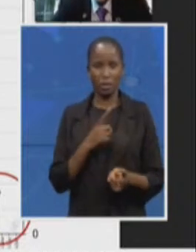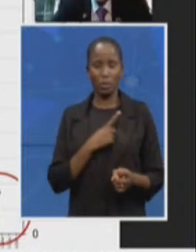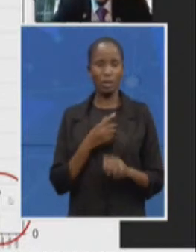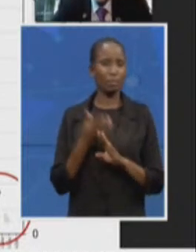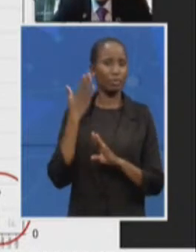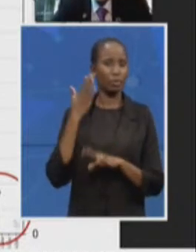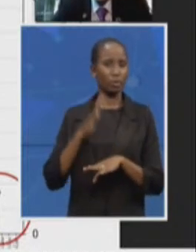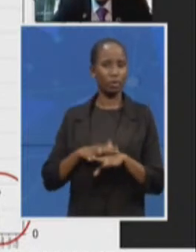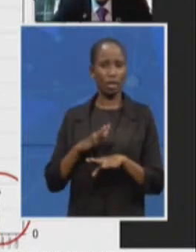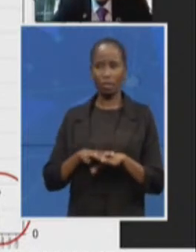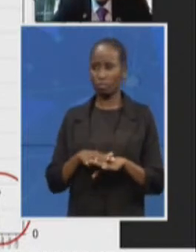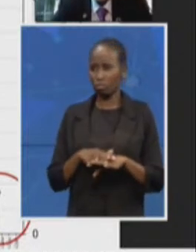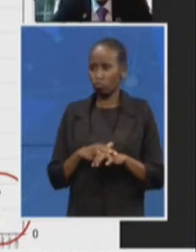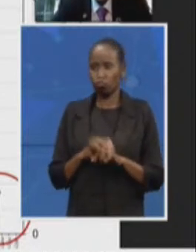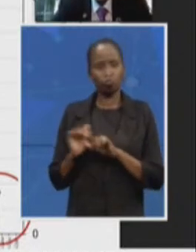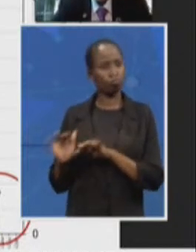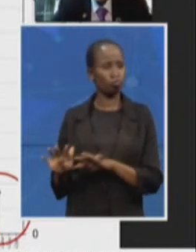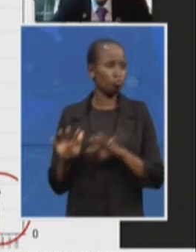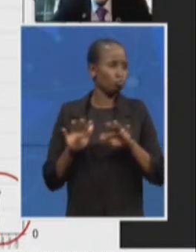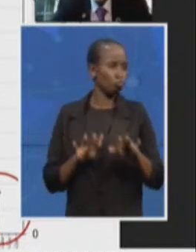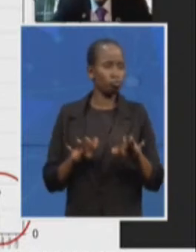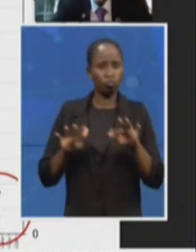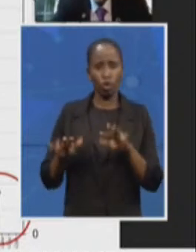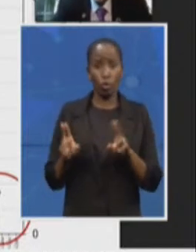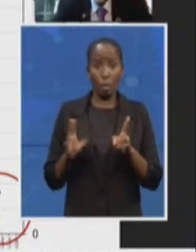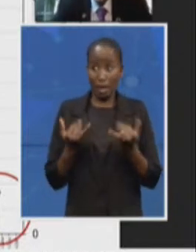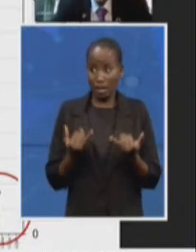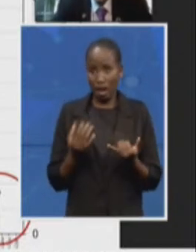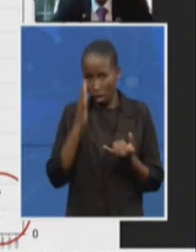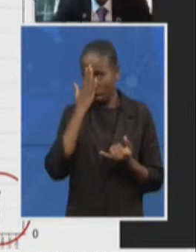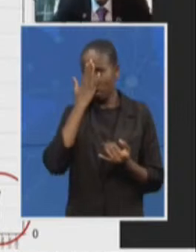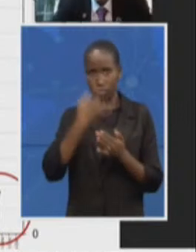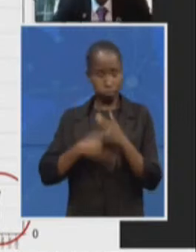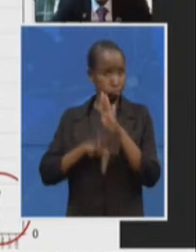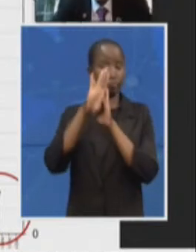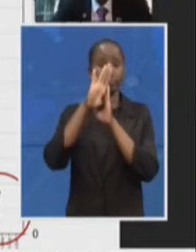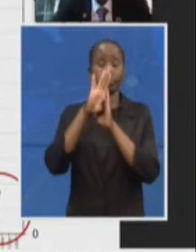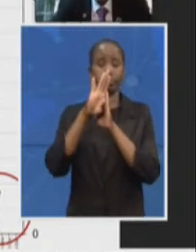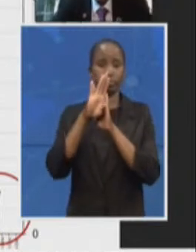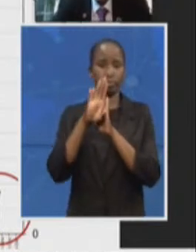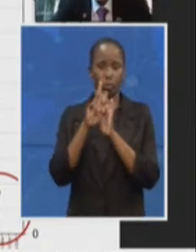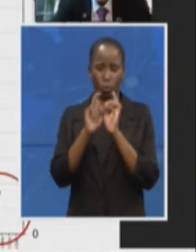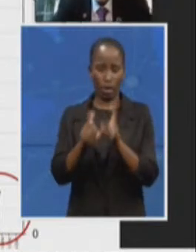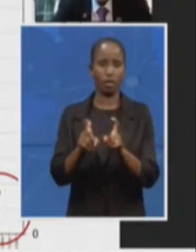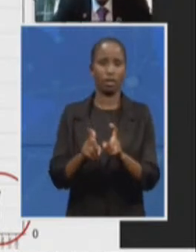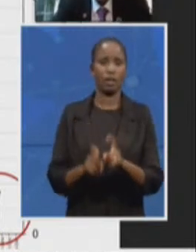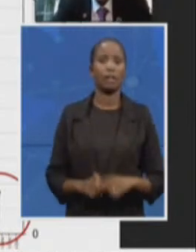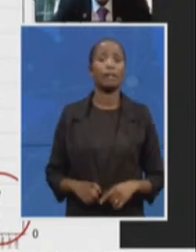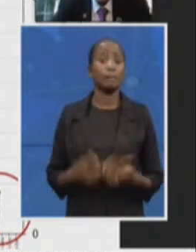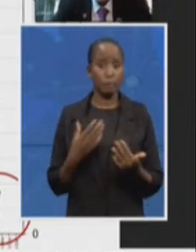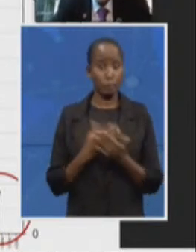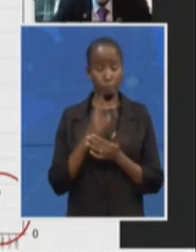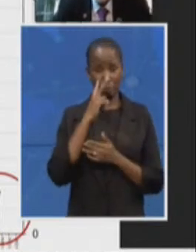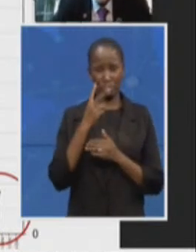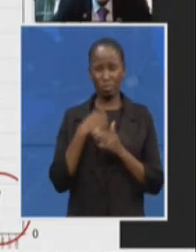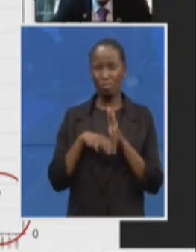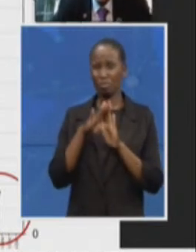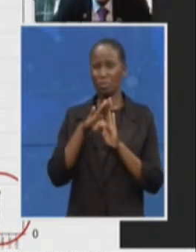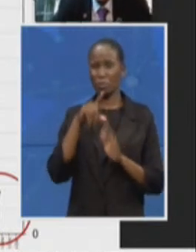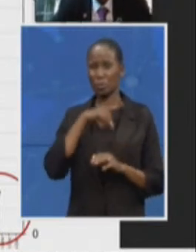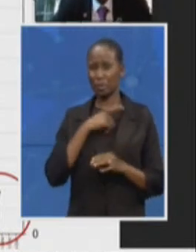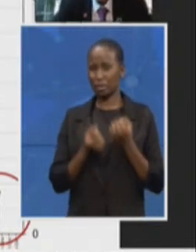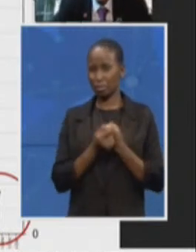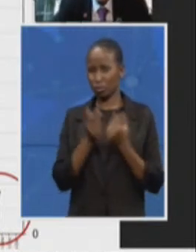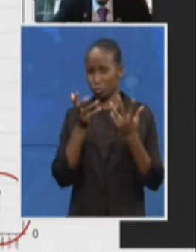at this increase, we would have to understand what's driving that increase. And it's due to the